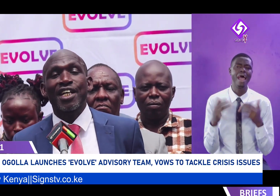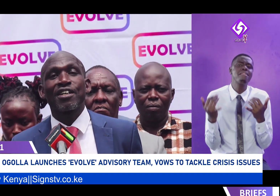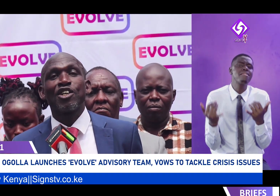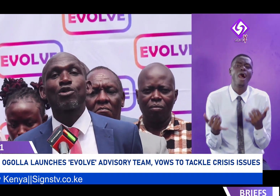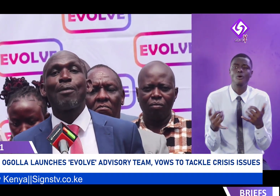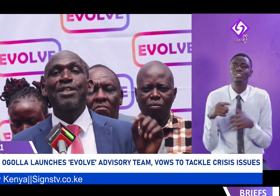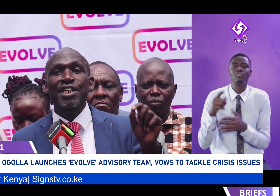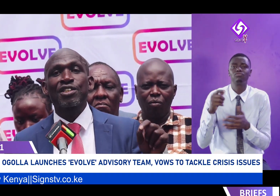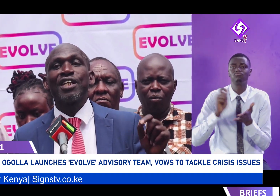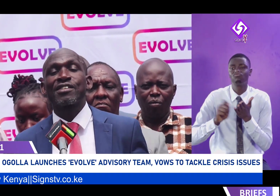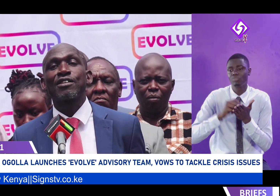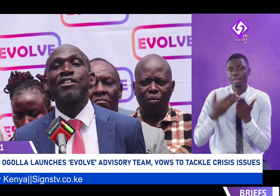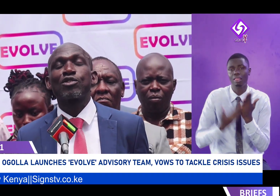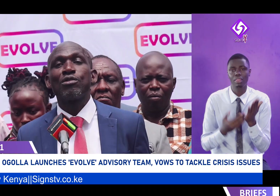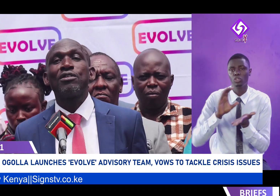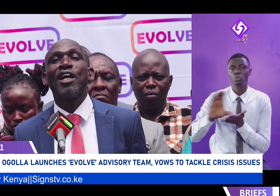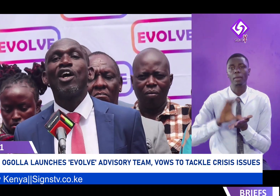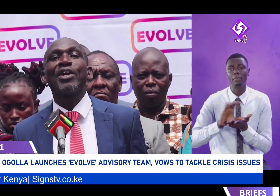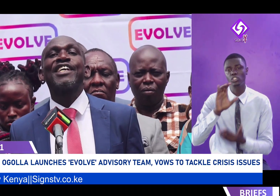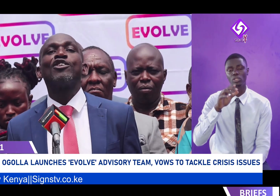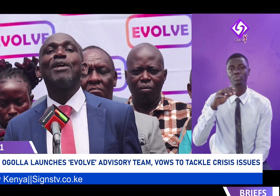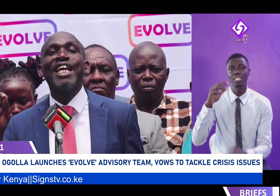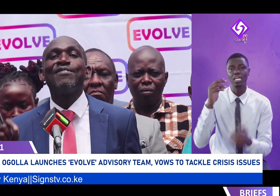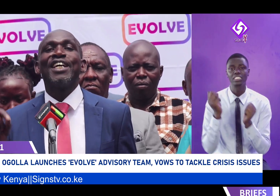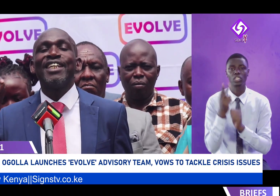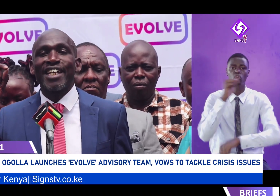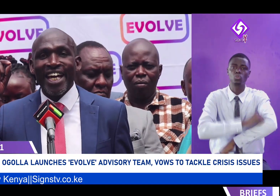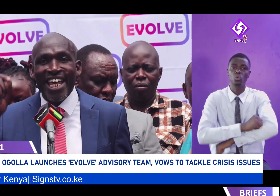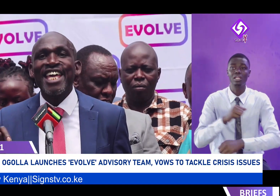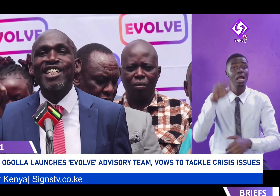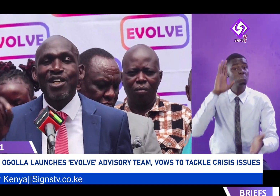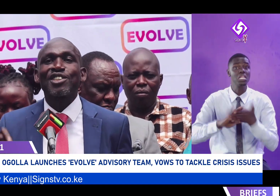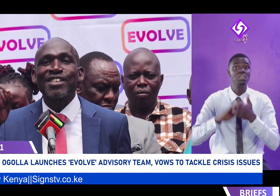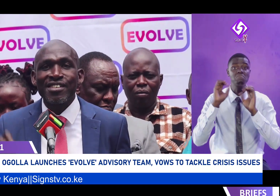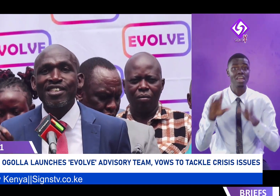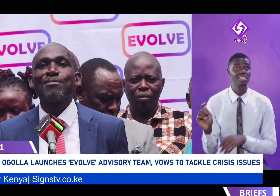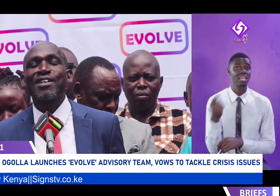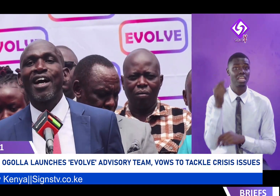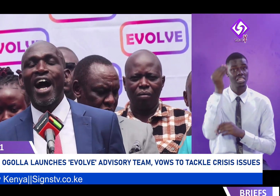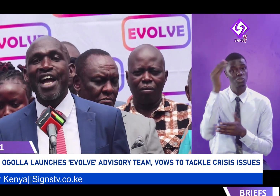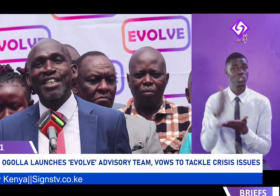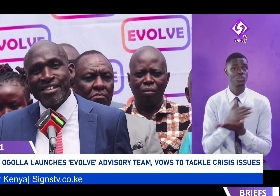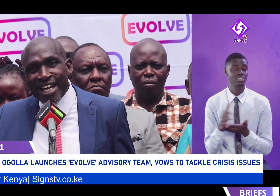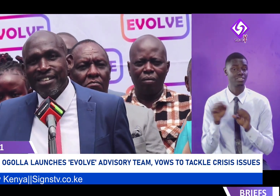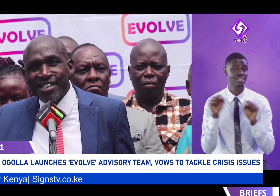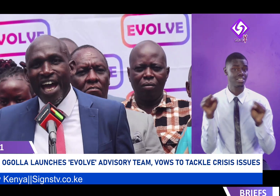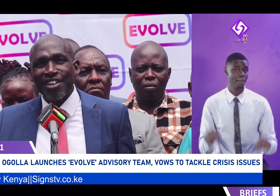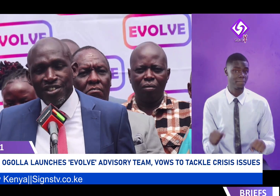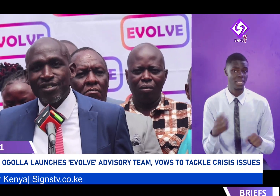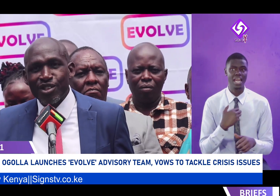check to capitation in a secondary school who does not believe in a Kenyan education system and he sends their children to